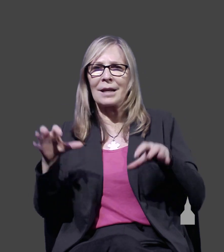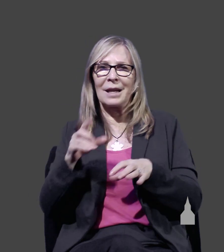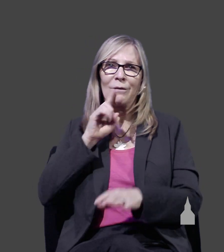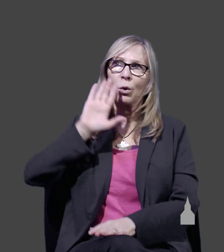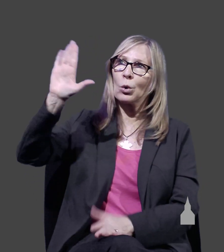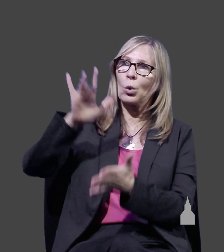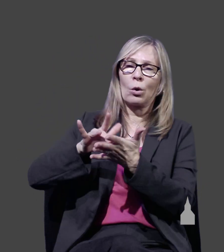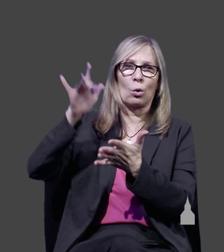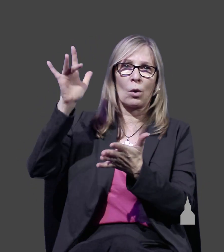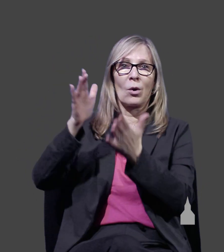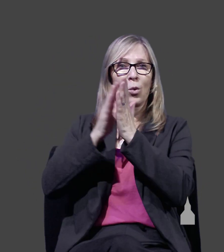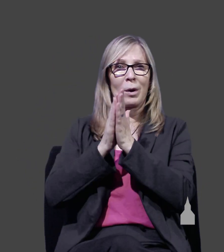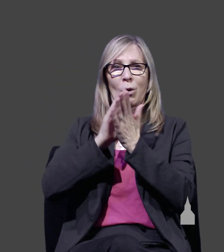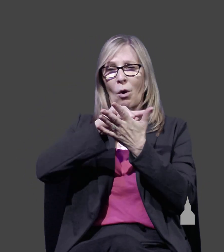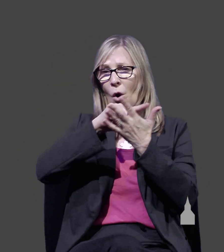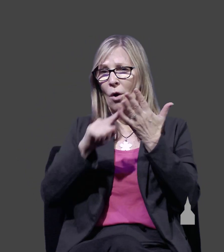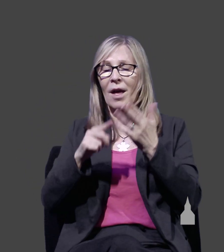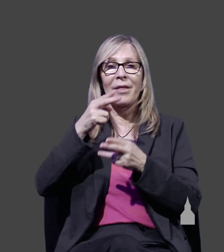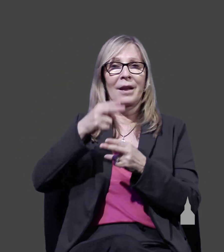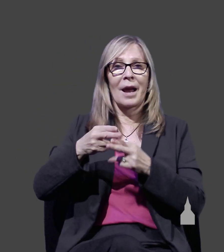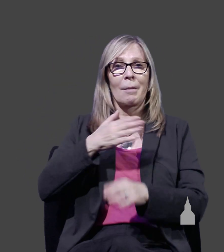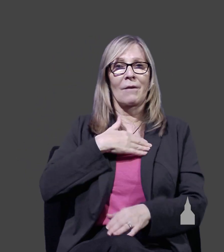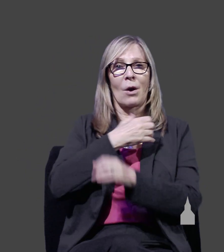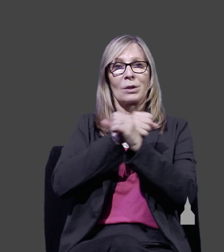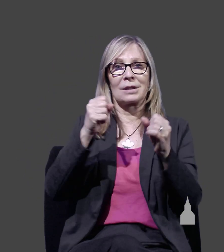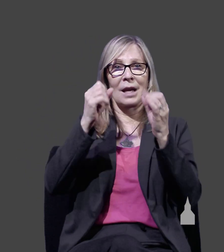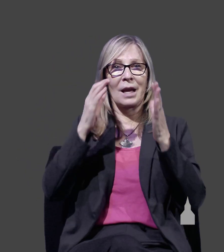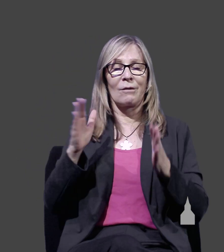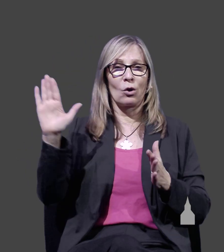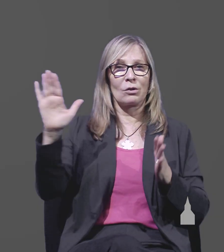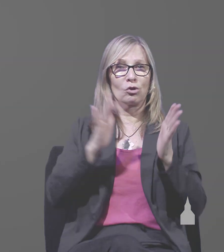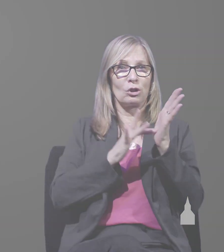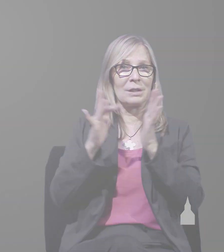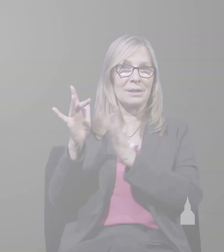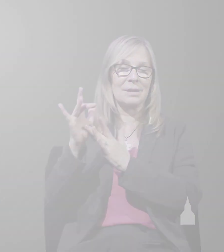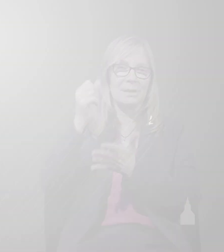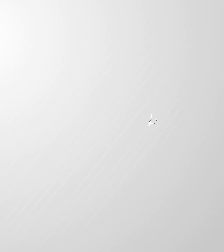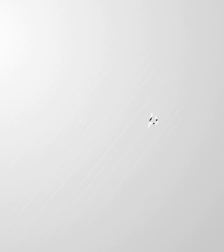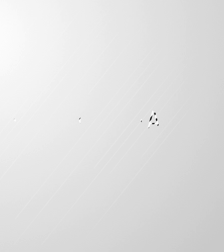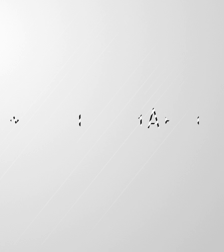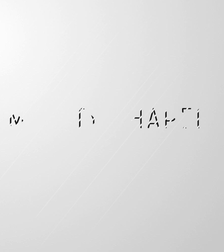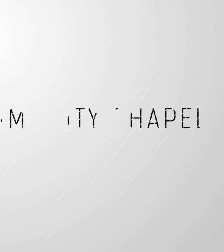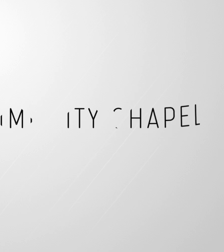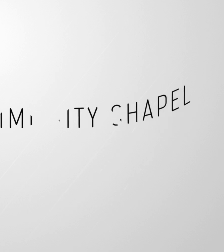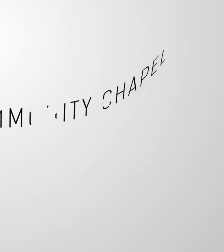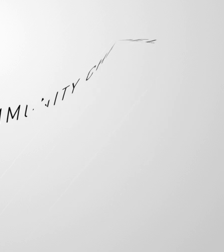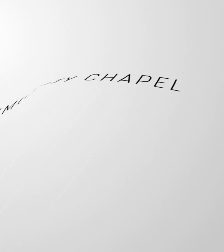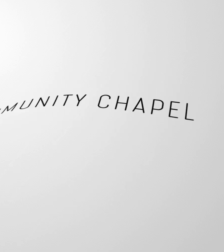And we pray this in the name of our Savior Jesus, amen. Thank you.